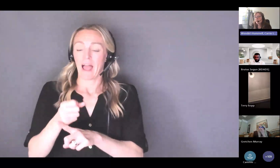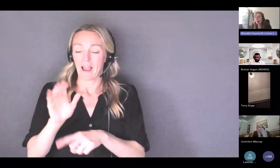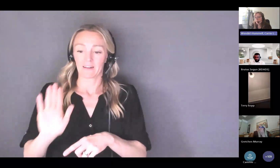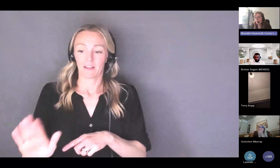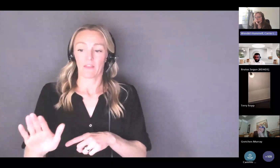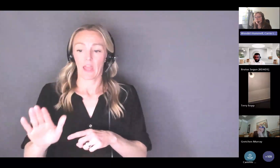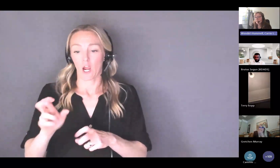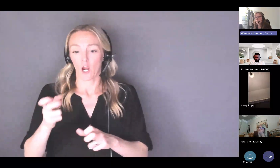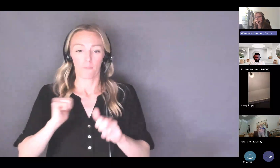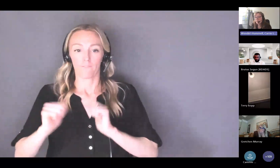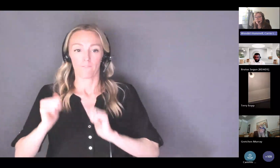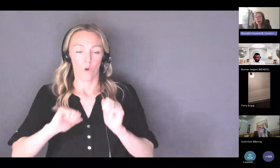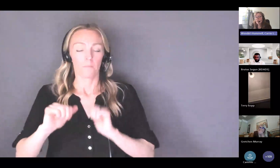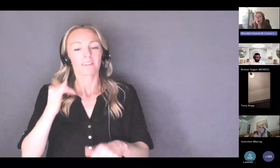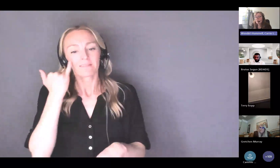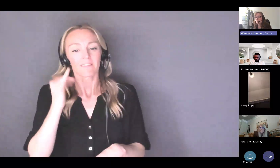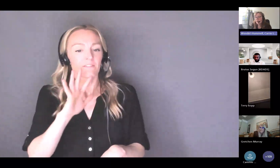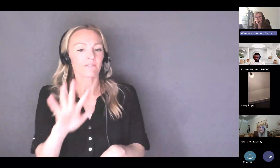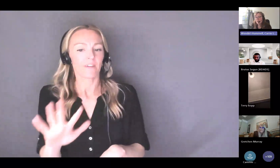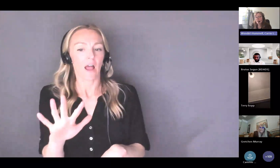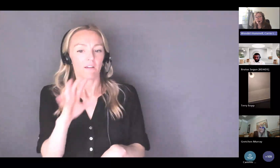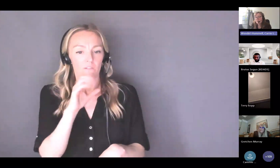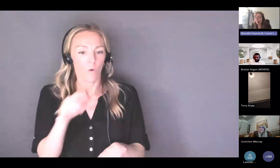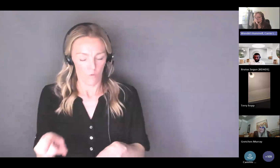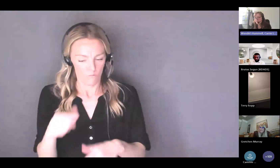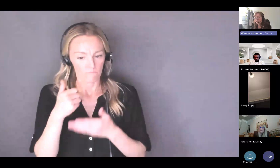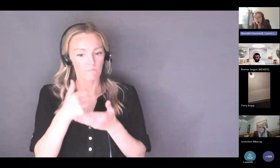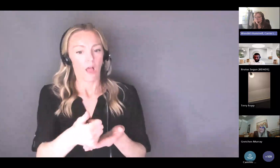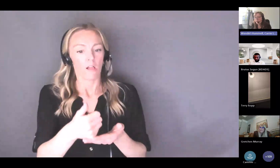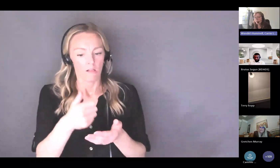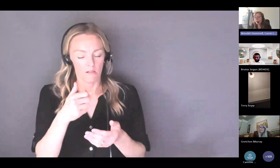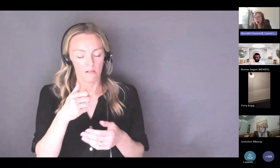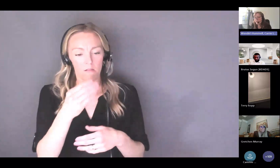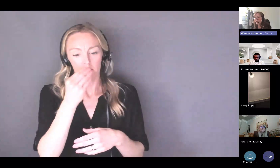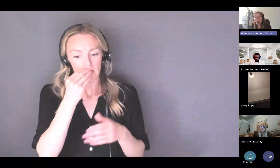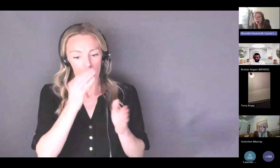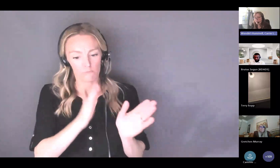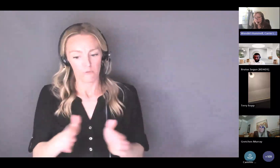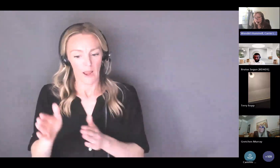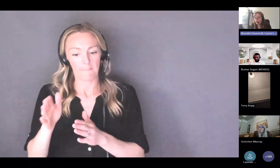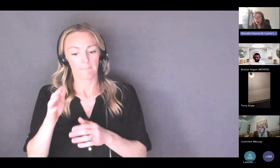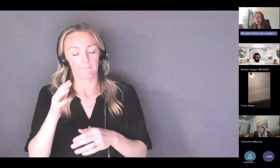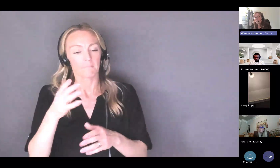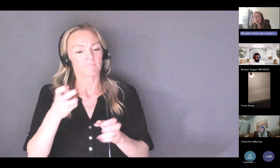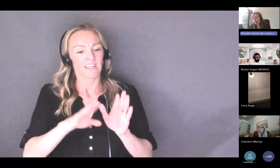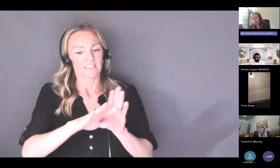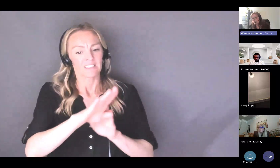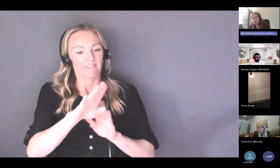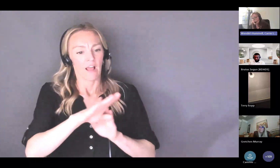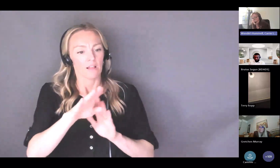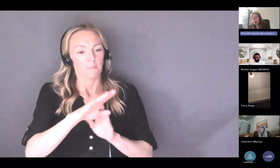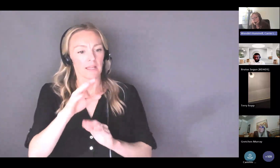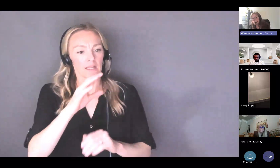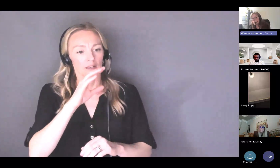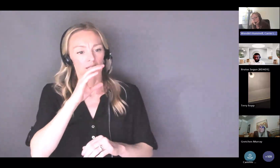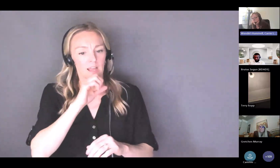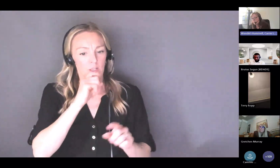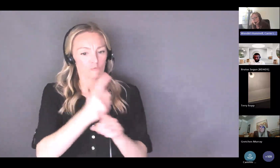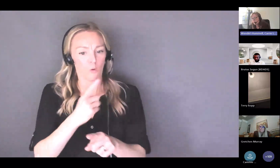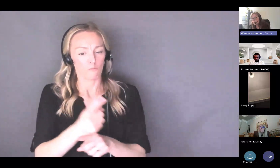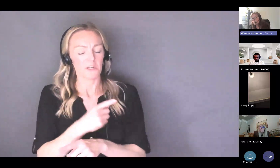a 5-year-old that was engaging in meal prep at a developmentally appropriate level for a 5-year-old, they don't